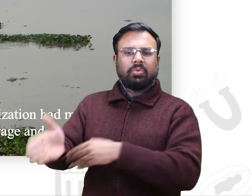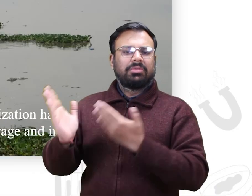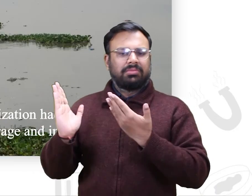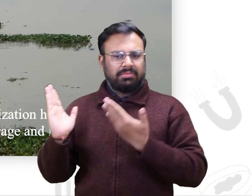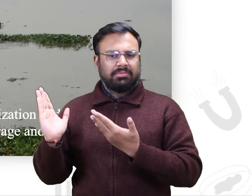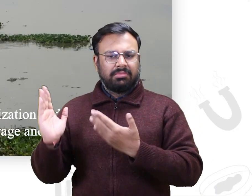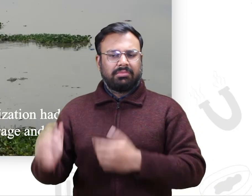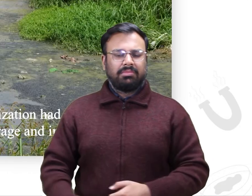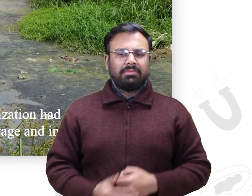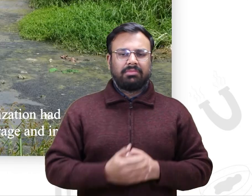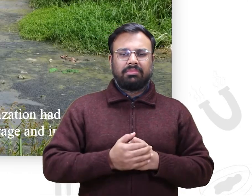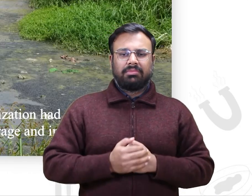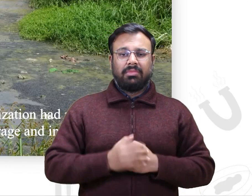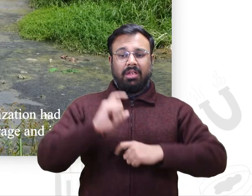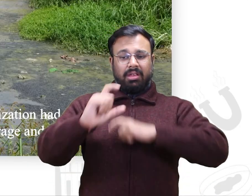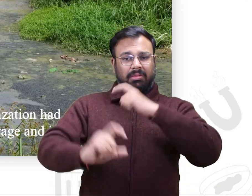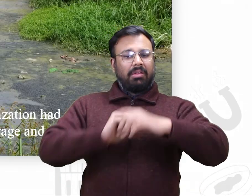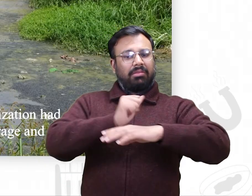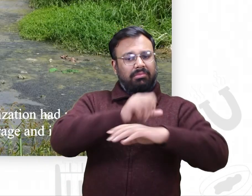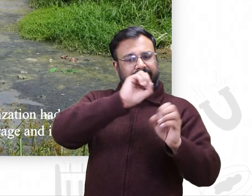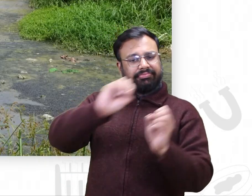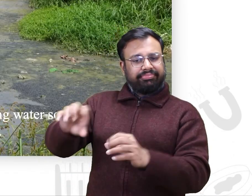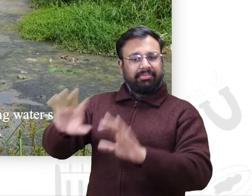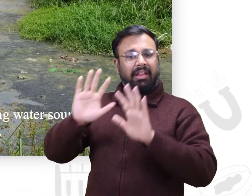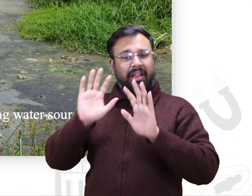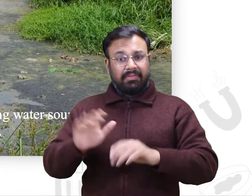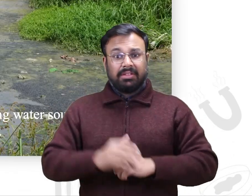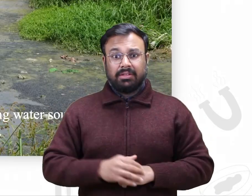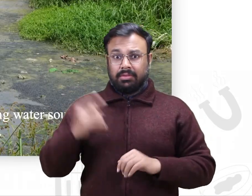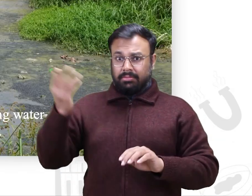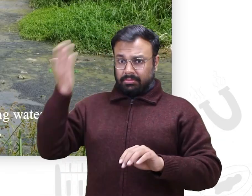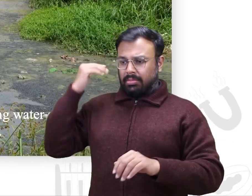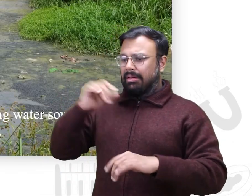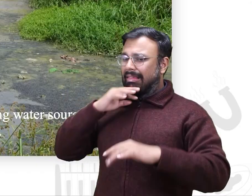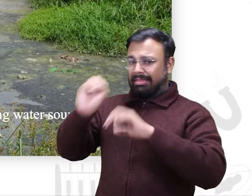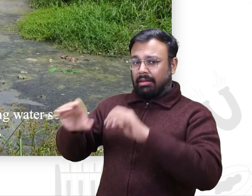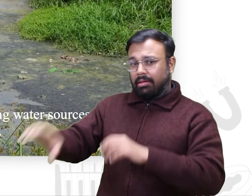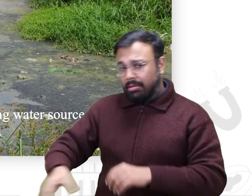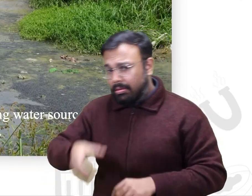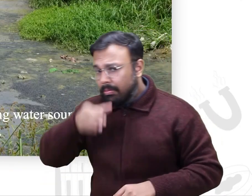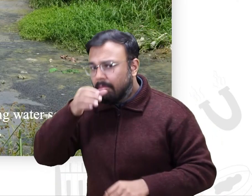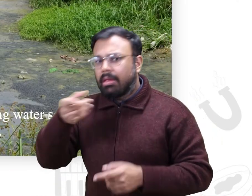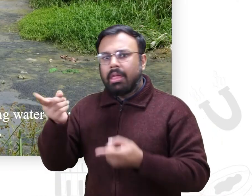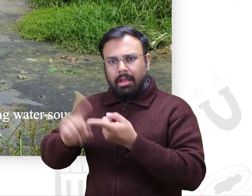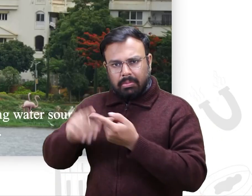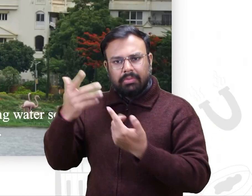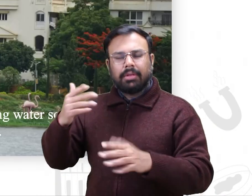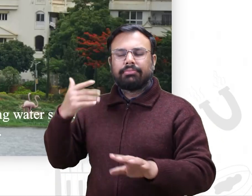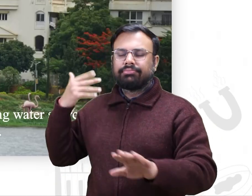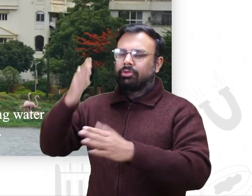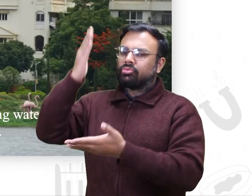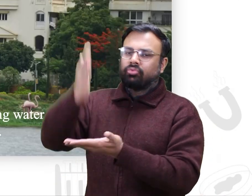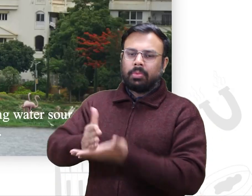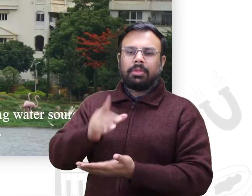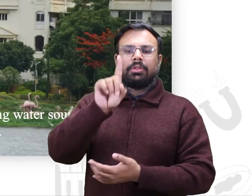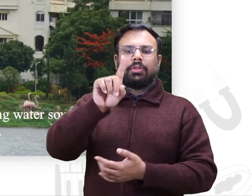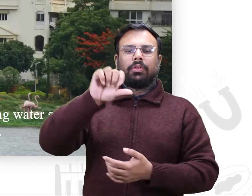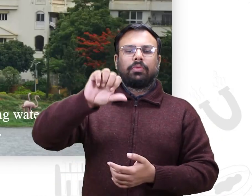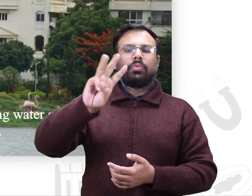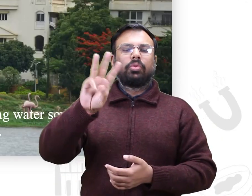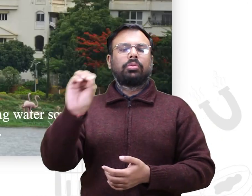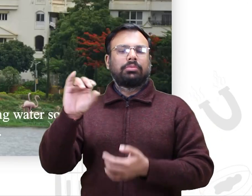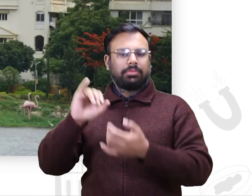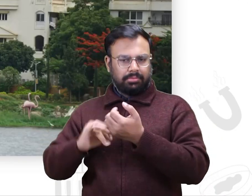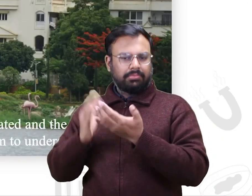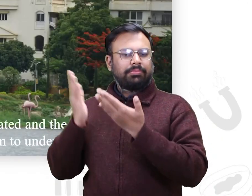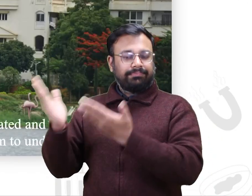dumping ground of sewage and industrial discharge. The same lakes were being used as drinking water sources for the city until